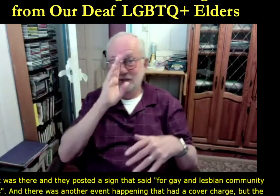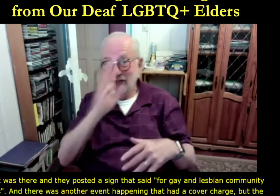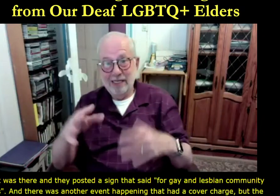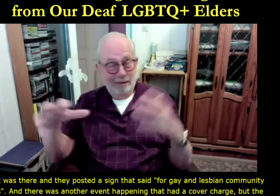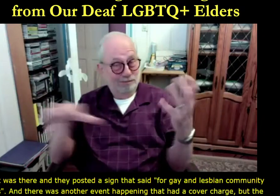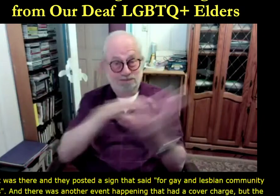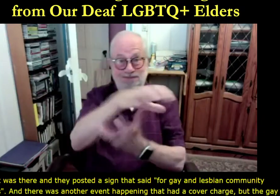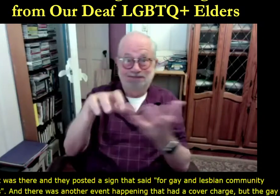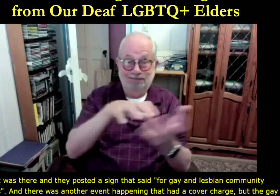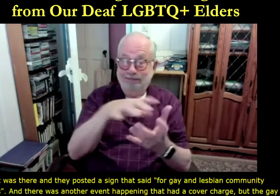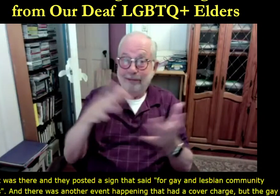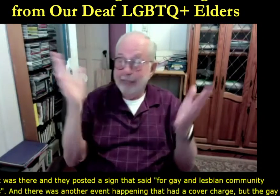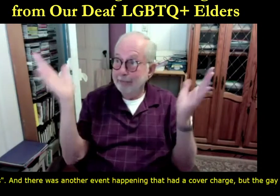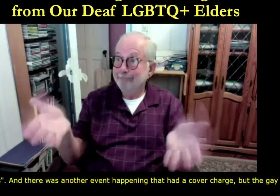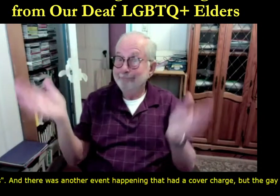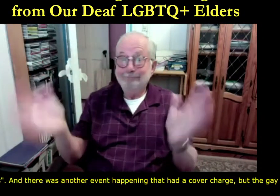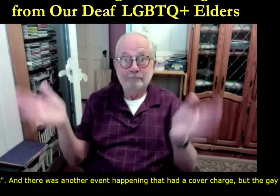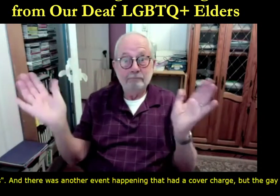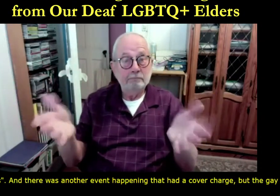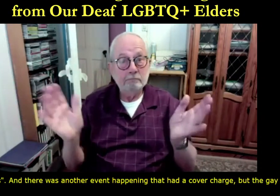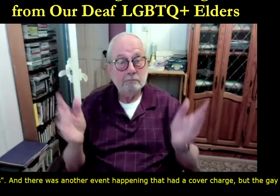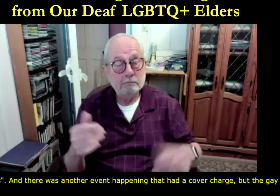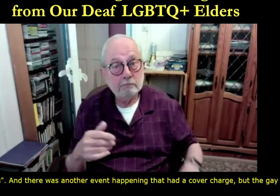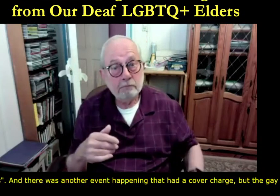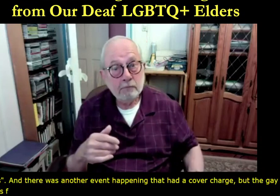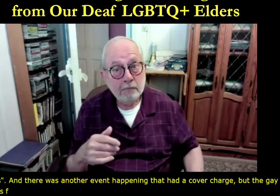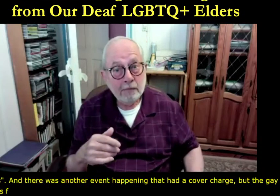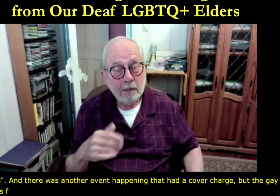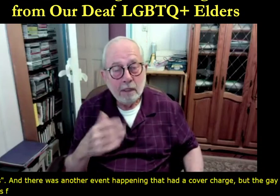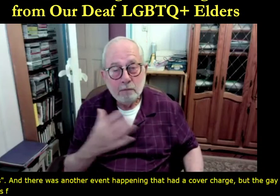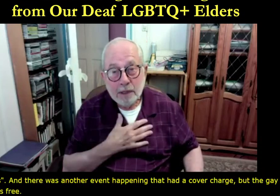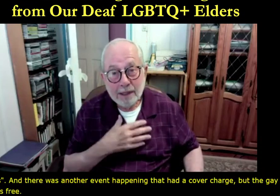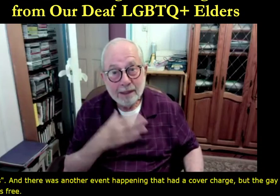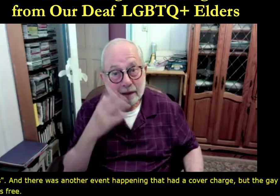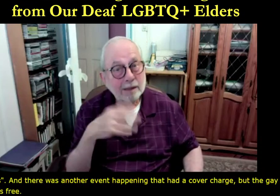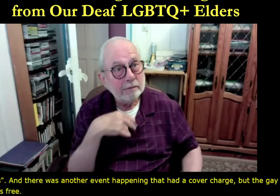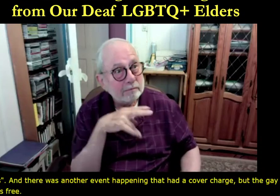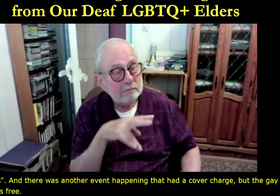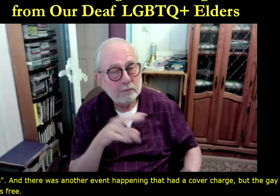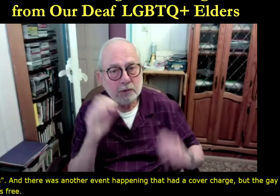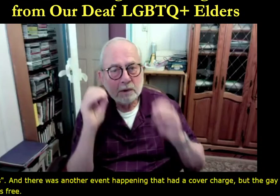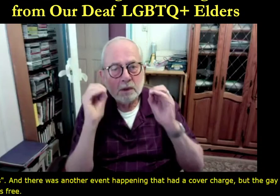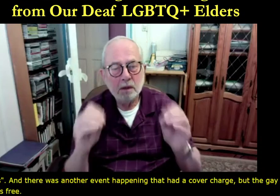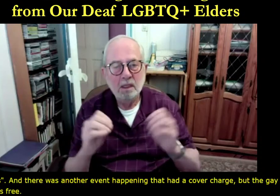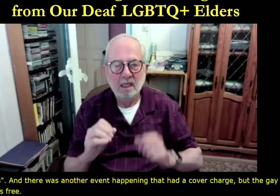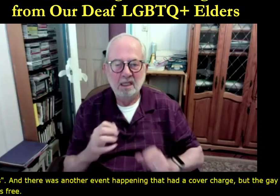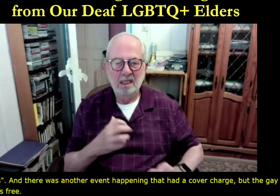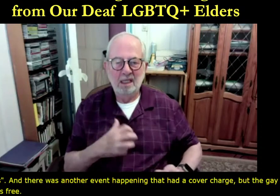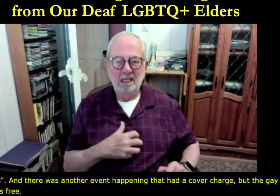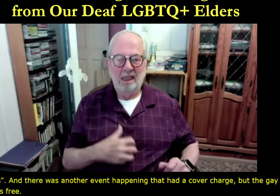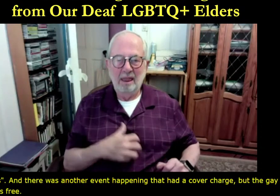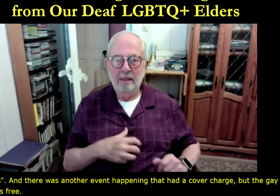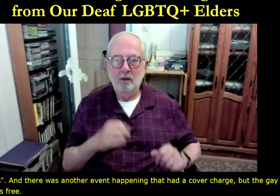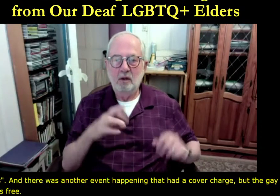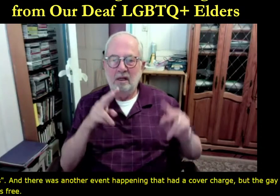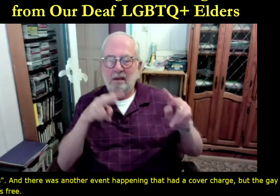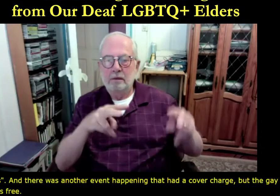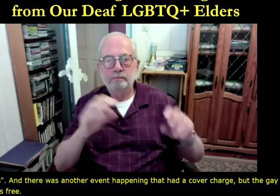were there it was a gay and straight uh celebration and there was no